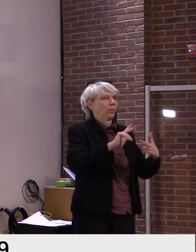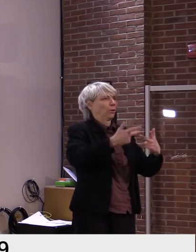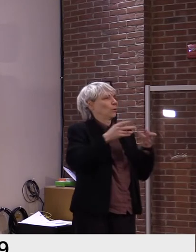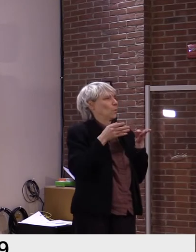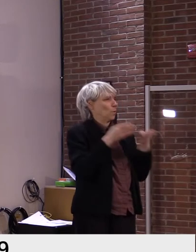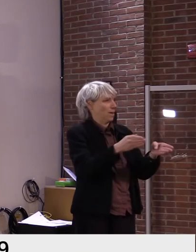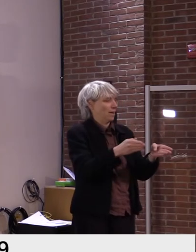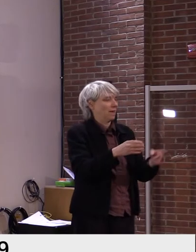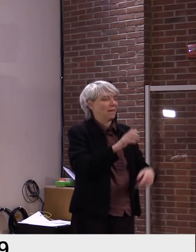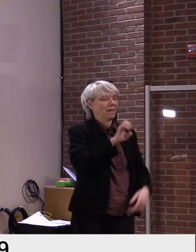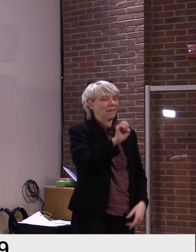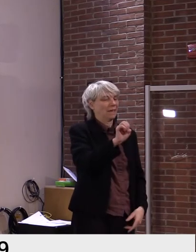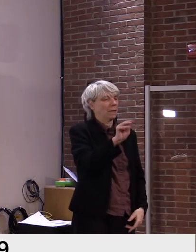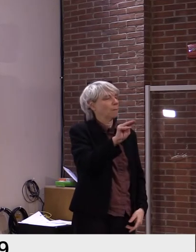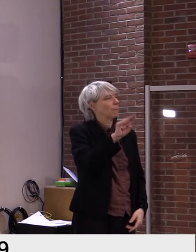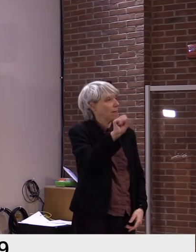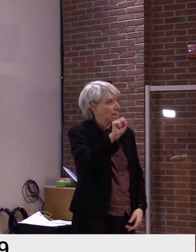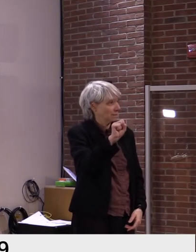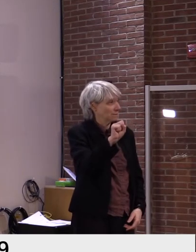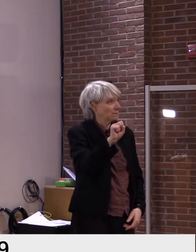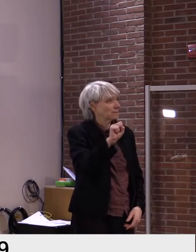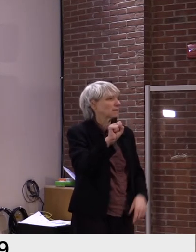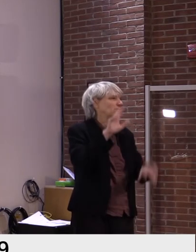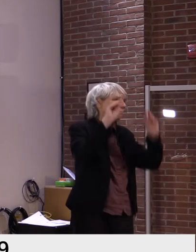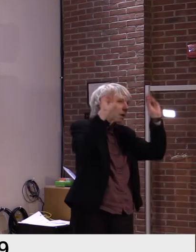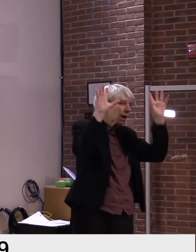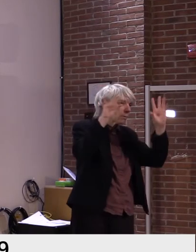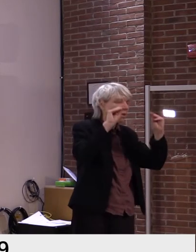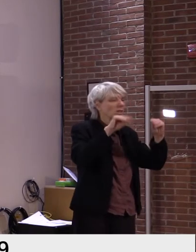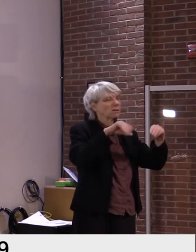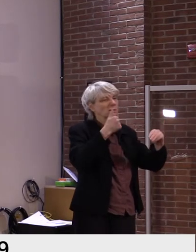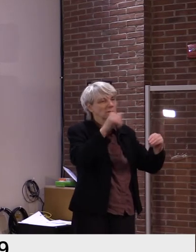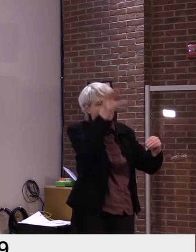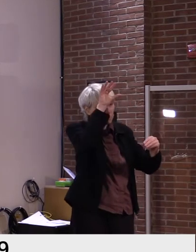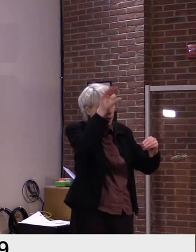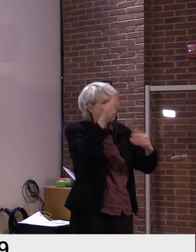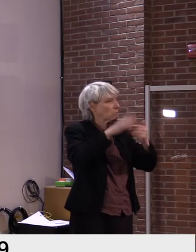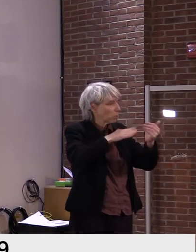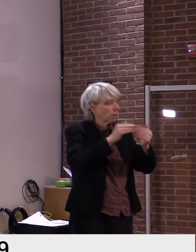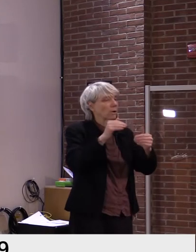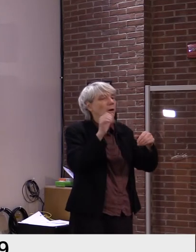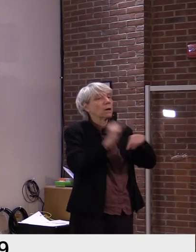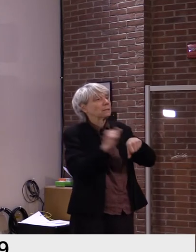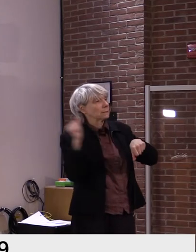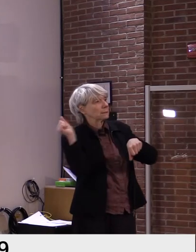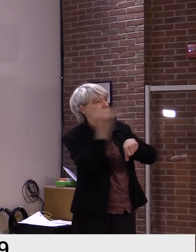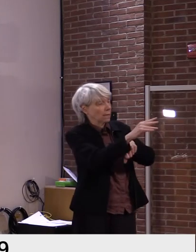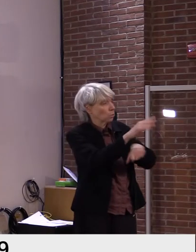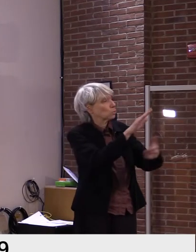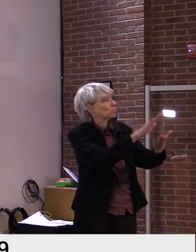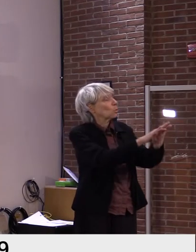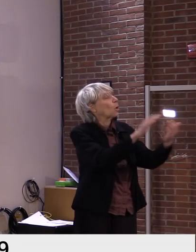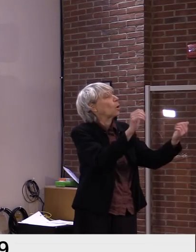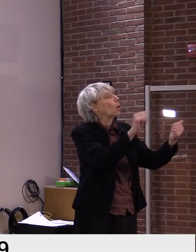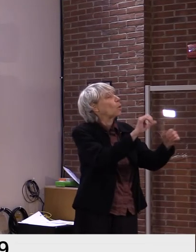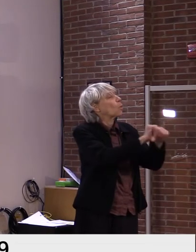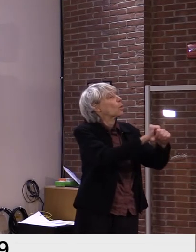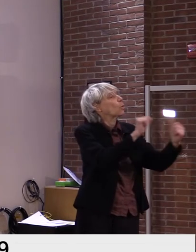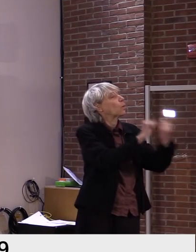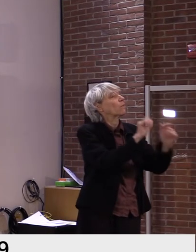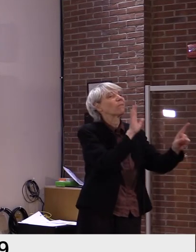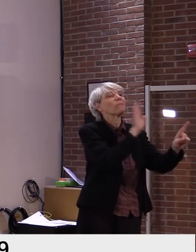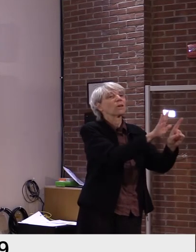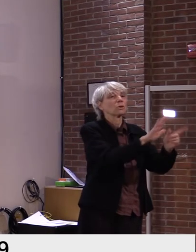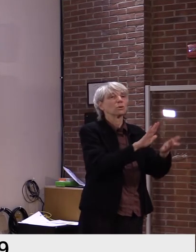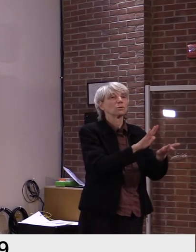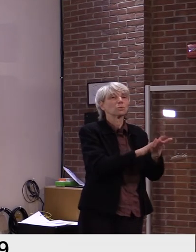EMS along with the school nurse and other personnel into the actual school to do the vaccination.